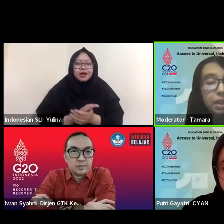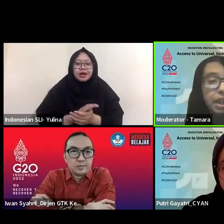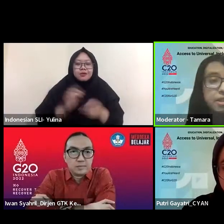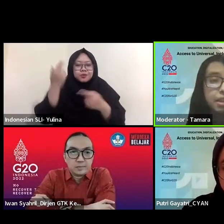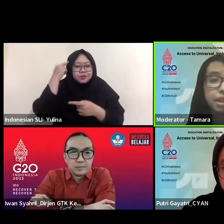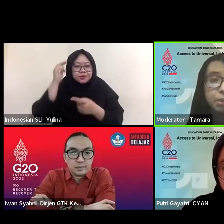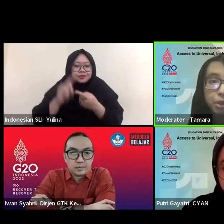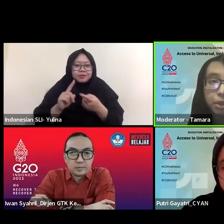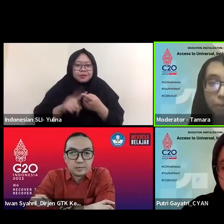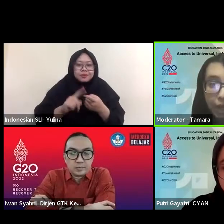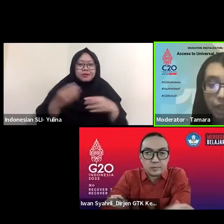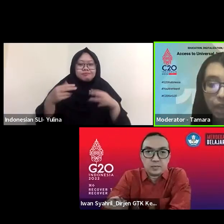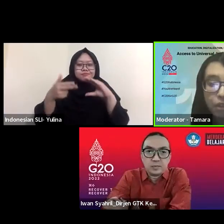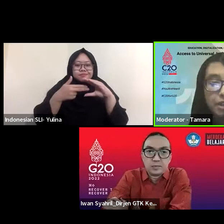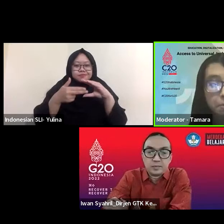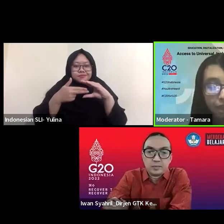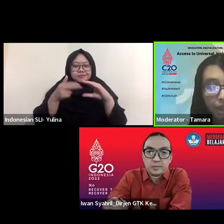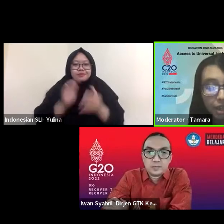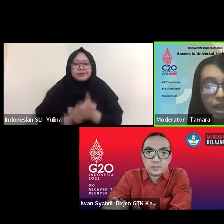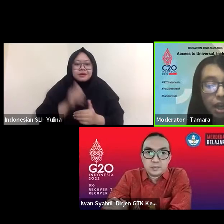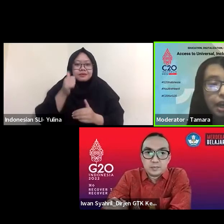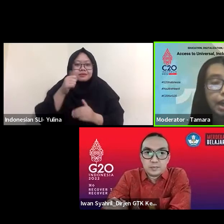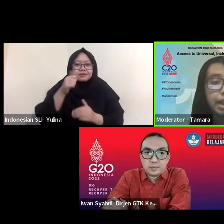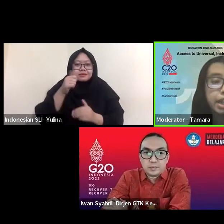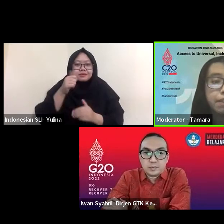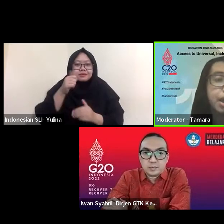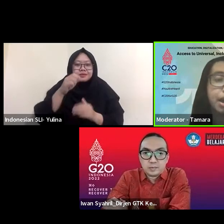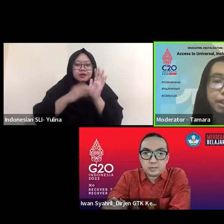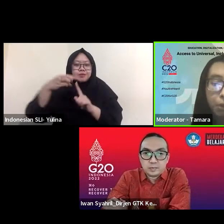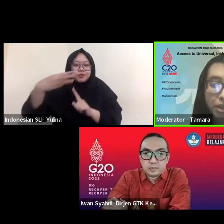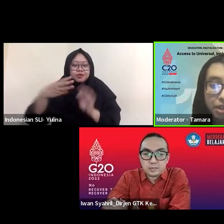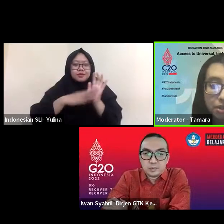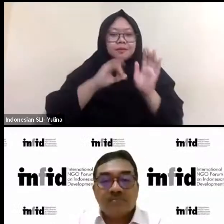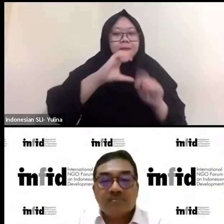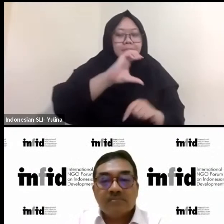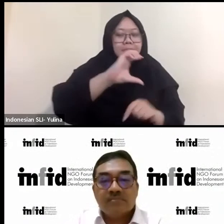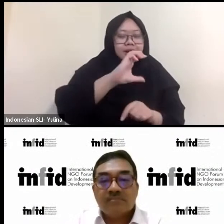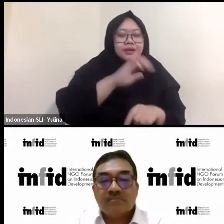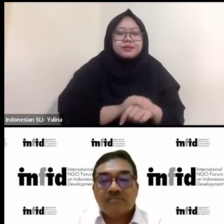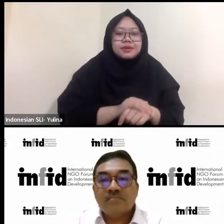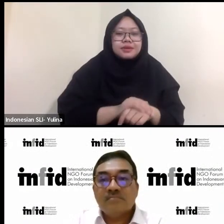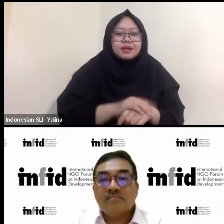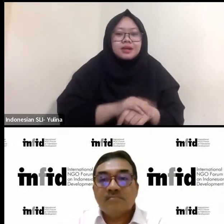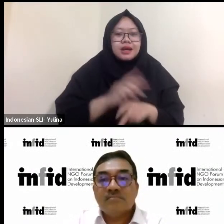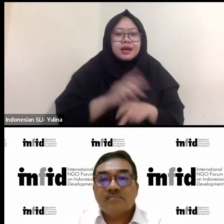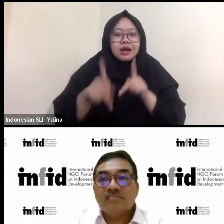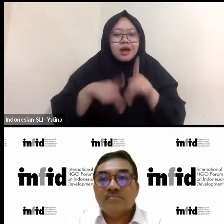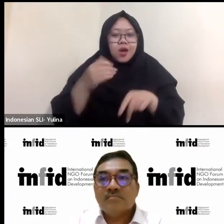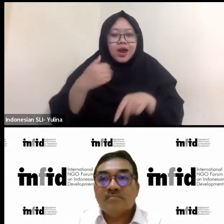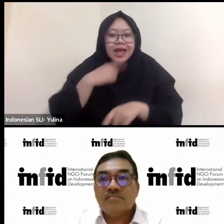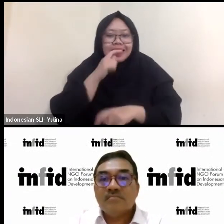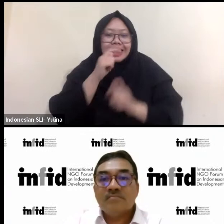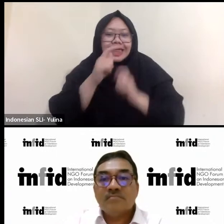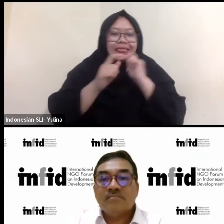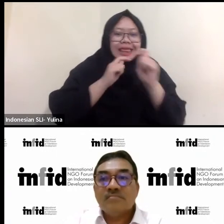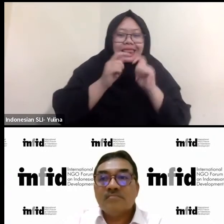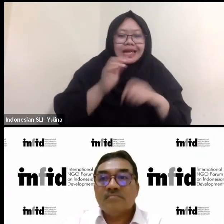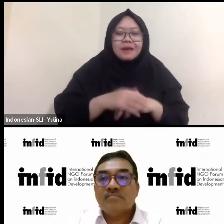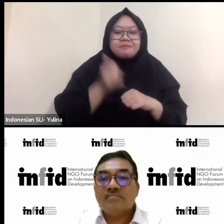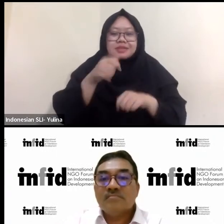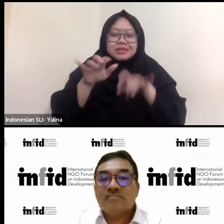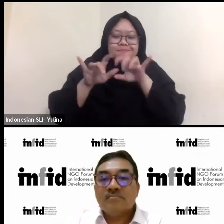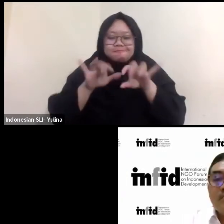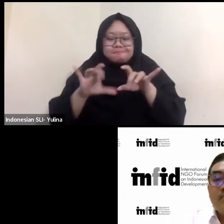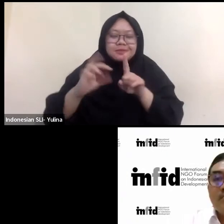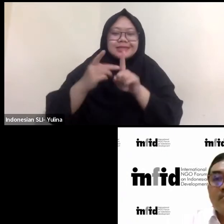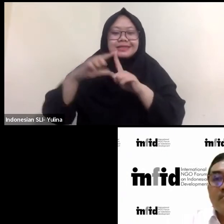to please kindly mute your mic if you're not speaking. And if you have any questions or comments, please write them down on the chat box. And if